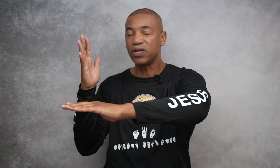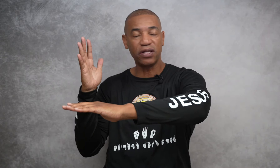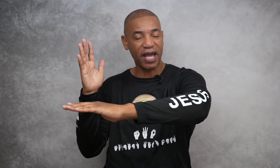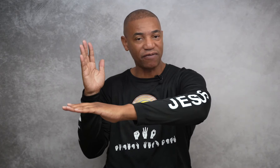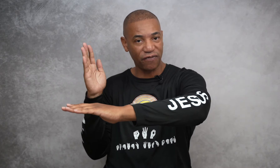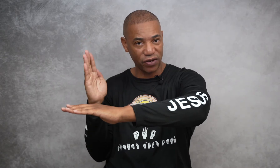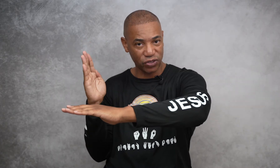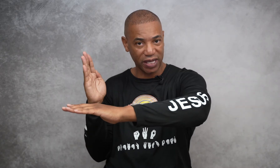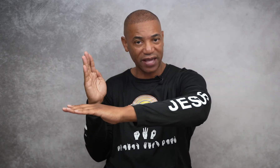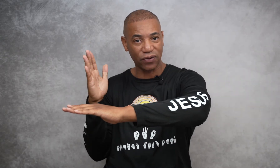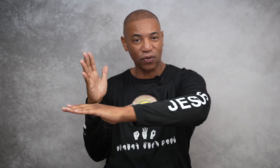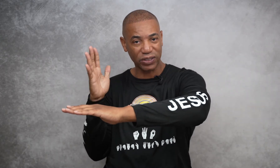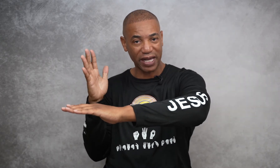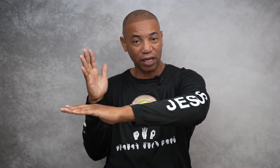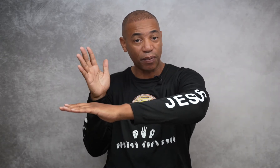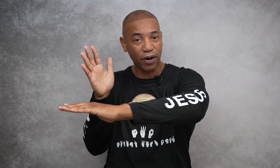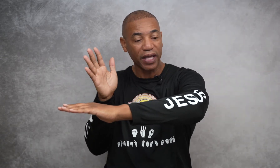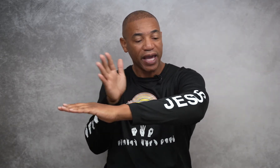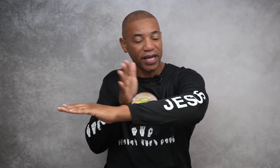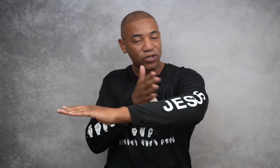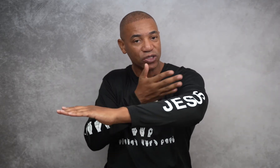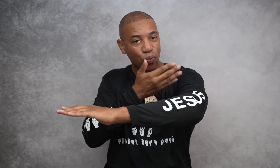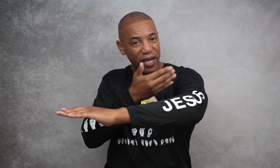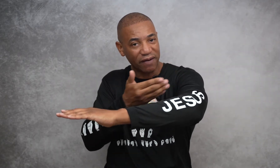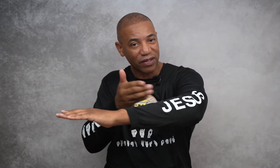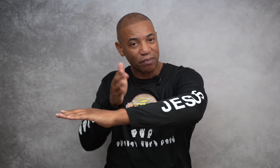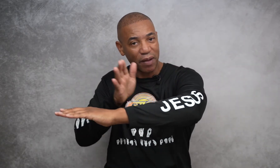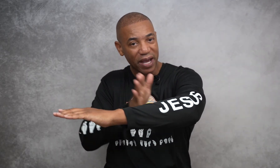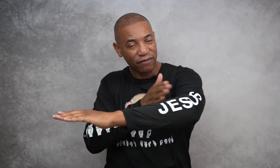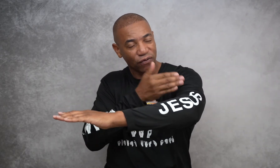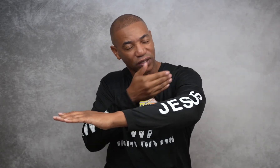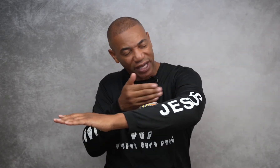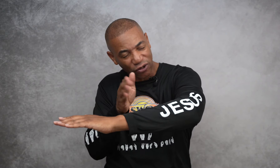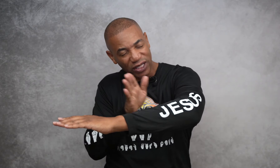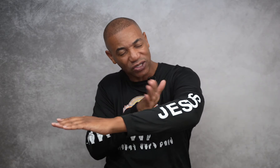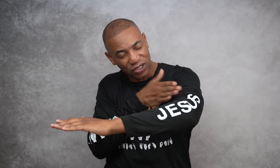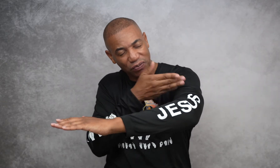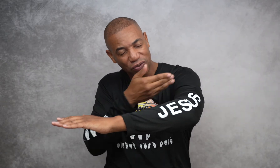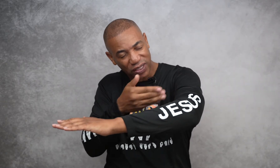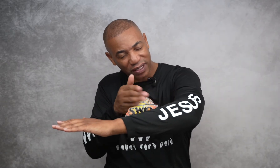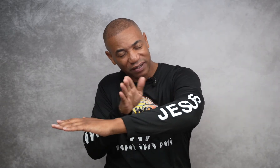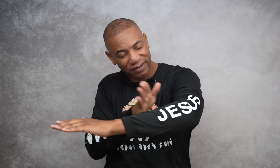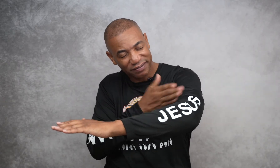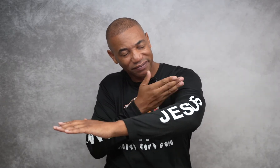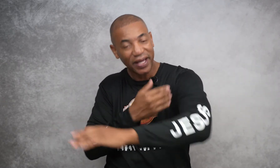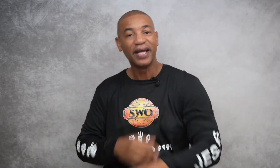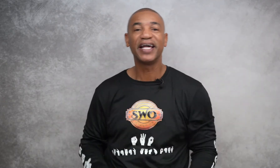either have your fingers together or slightly apart, and you just wave them back and forth like you're listening to music. That is